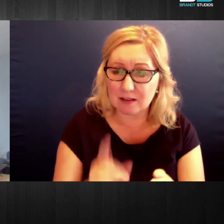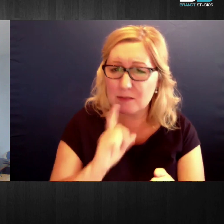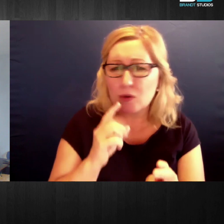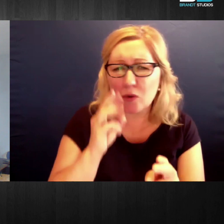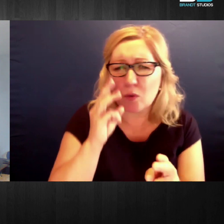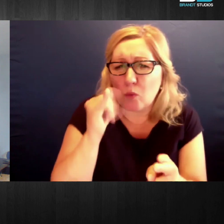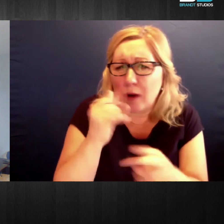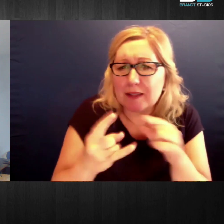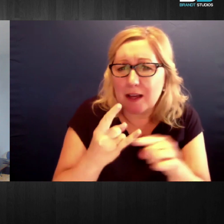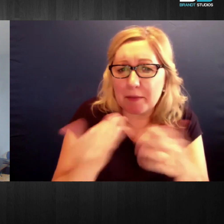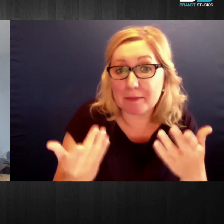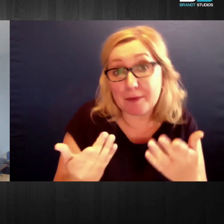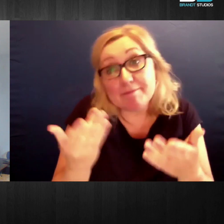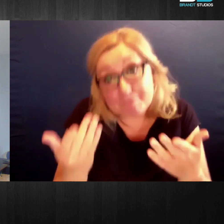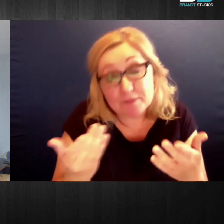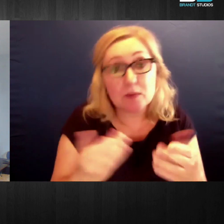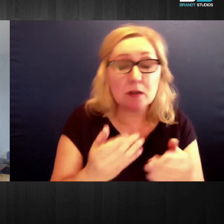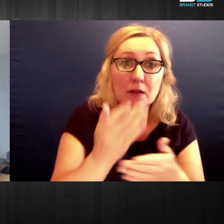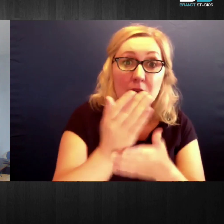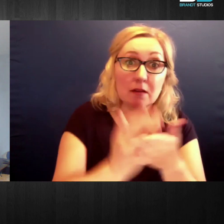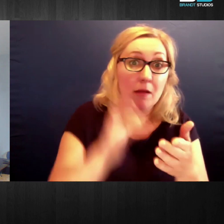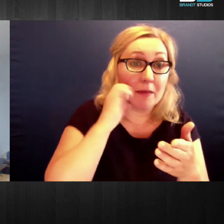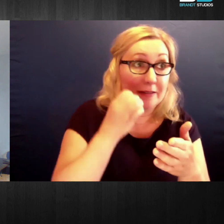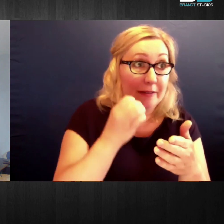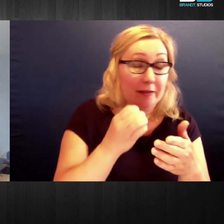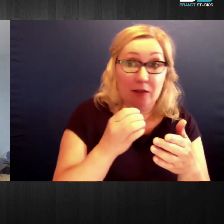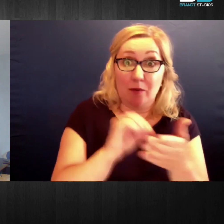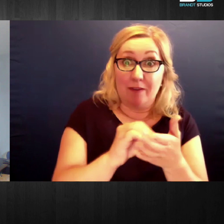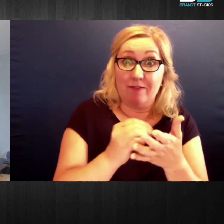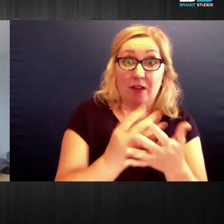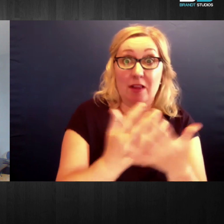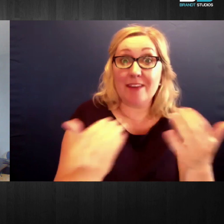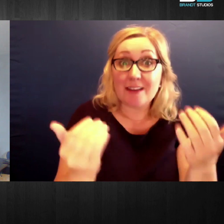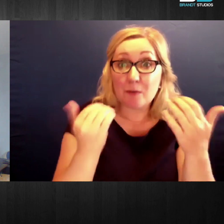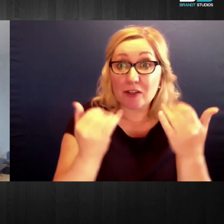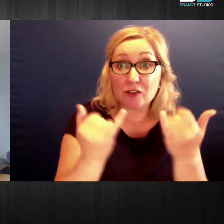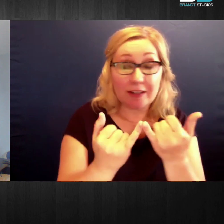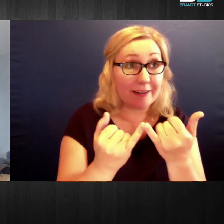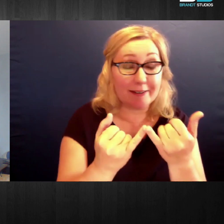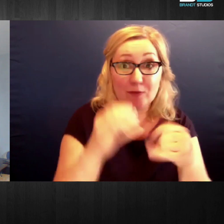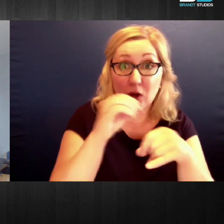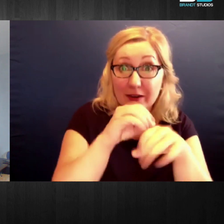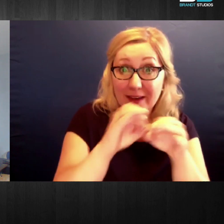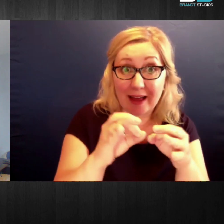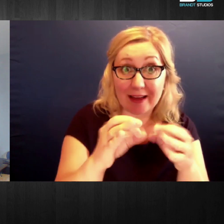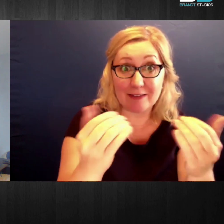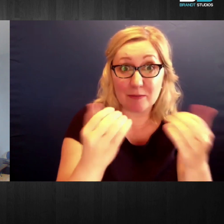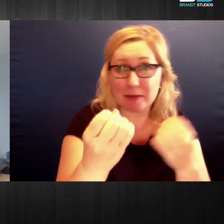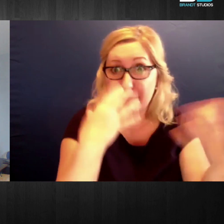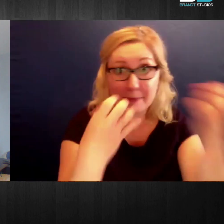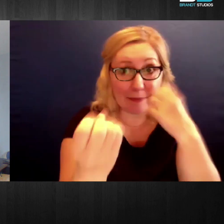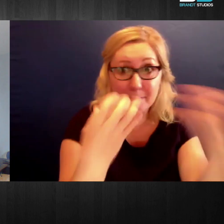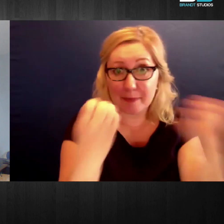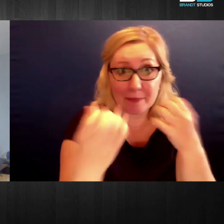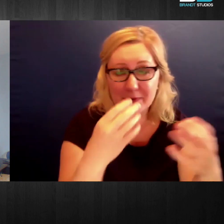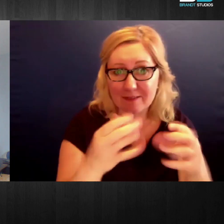rate, and sitting down and reading is just perceived as somewhat mundane. And at the same time, this entertainment that we